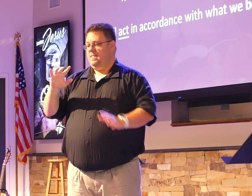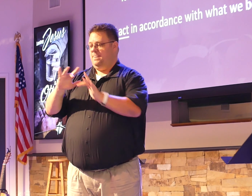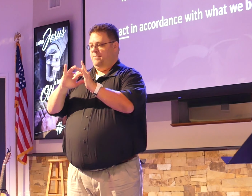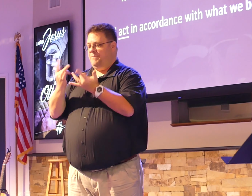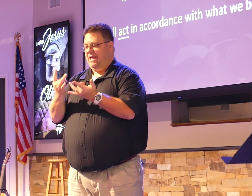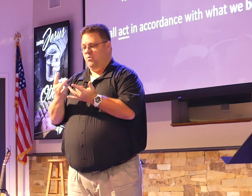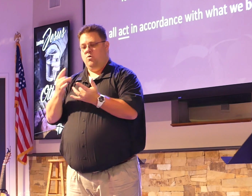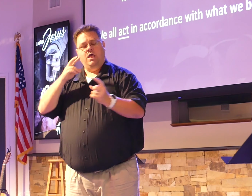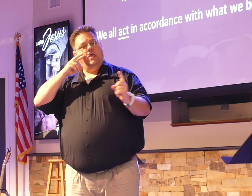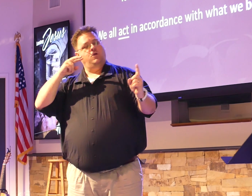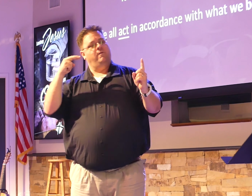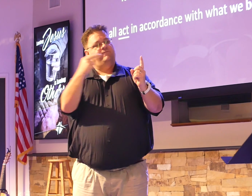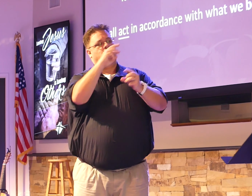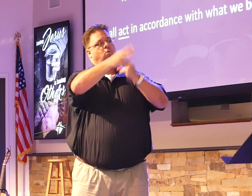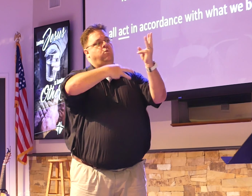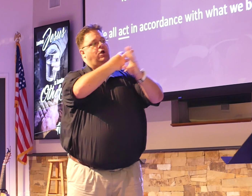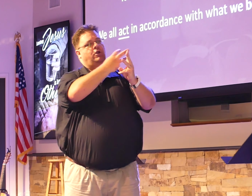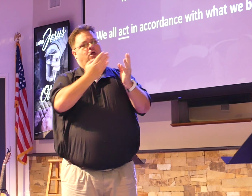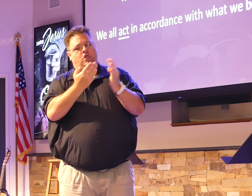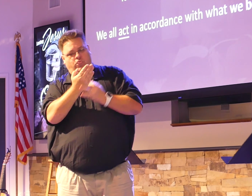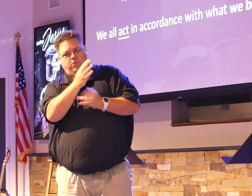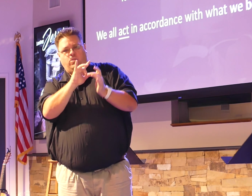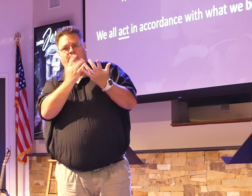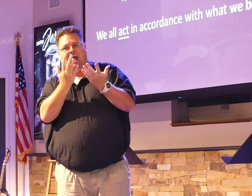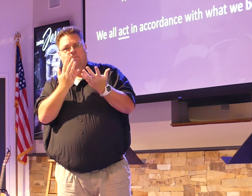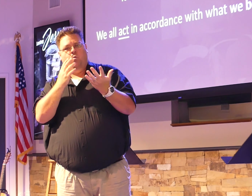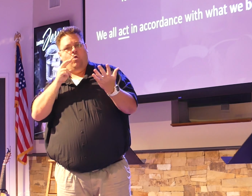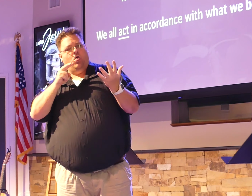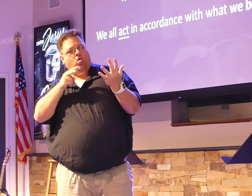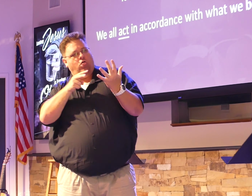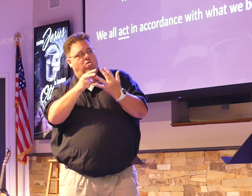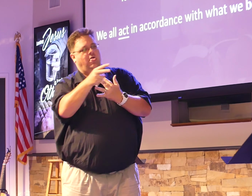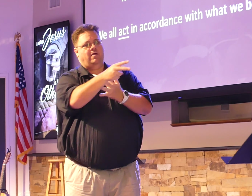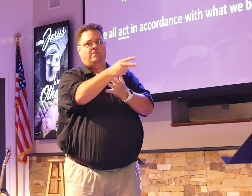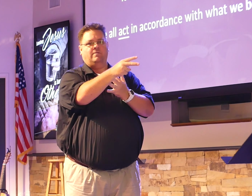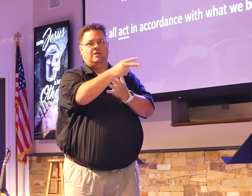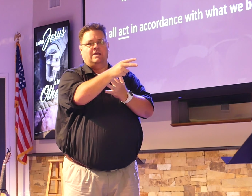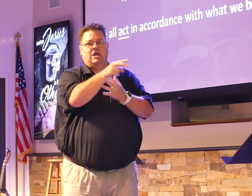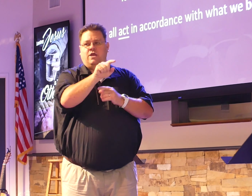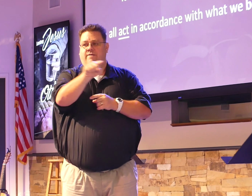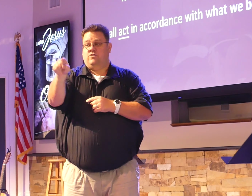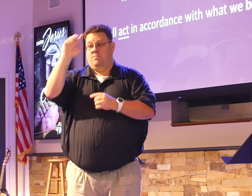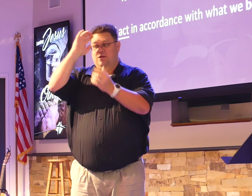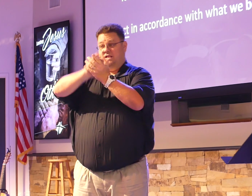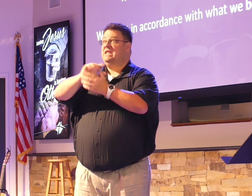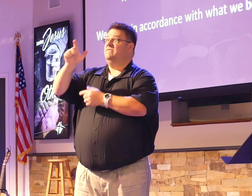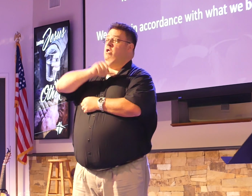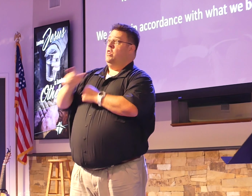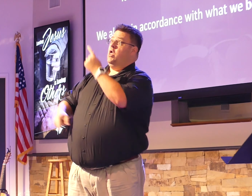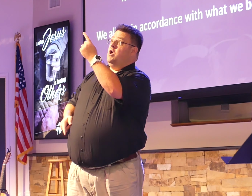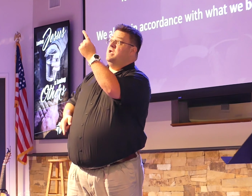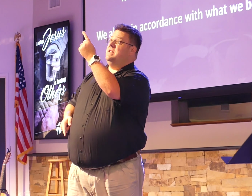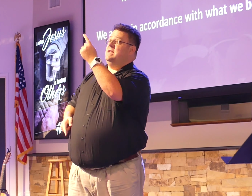Paul taught that a Christian who claims to know the Lord should look at everything through the lens of God's Word.